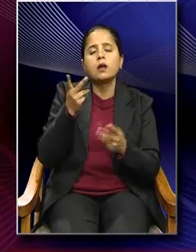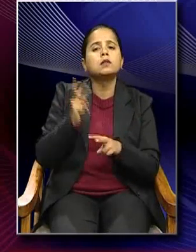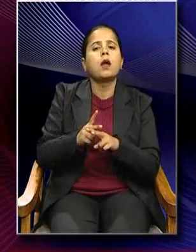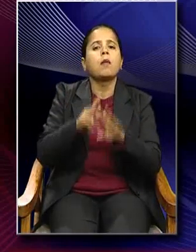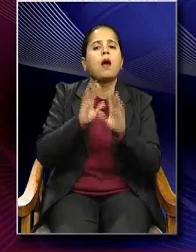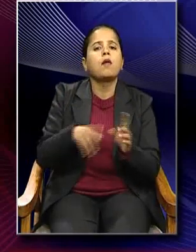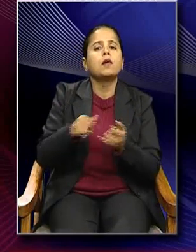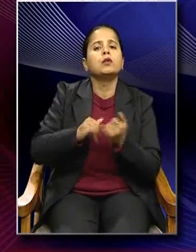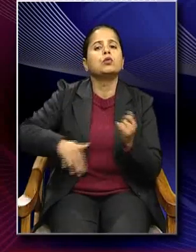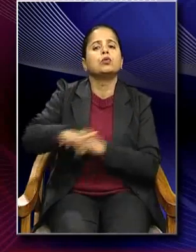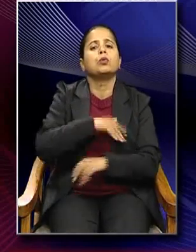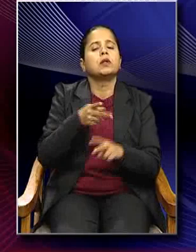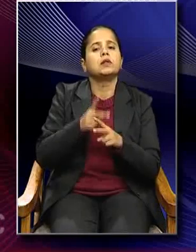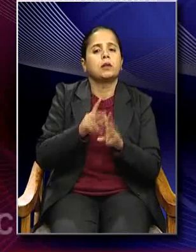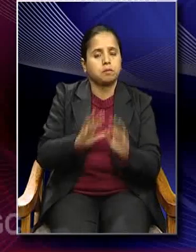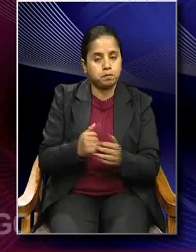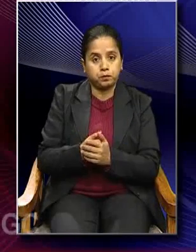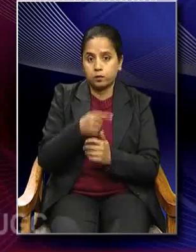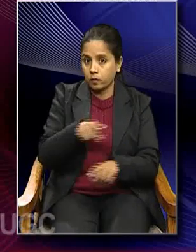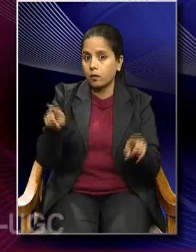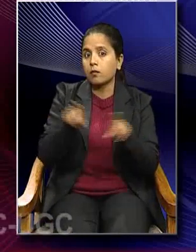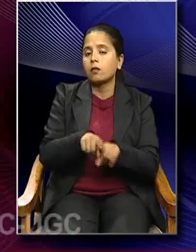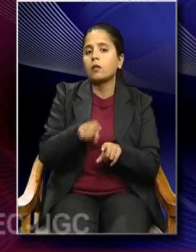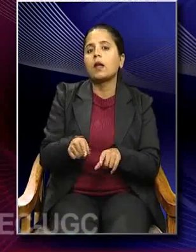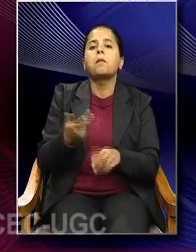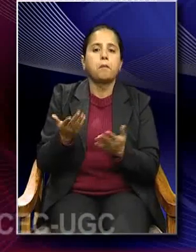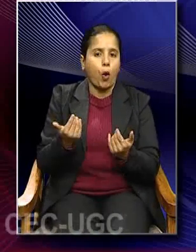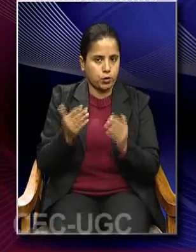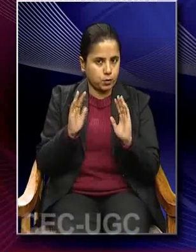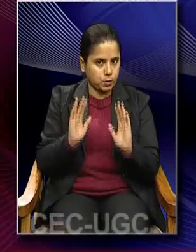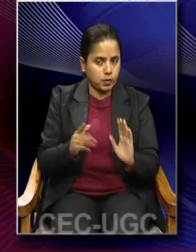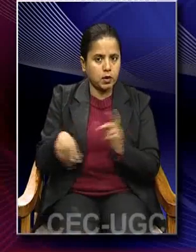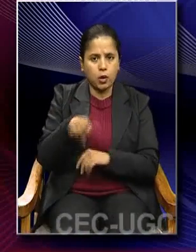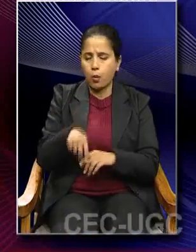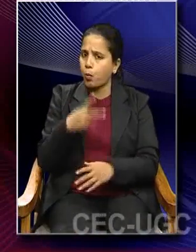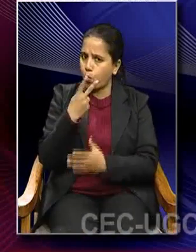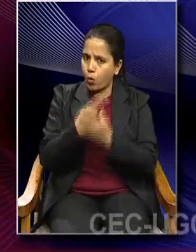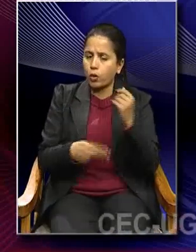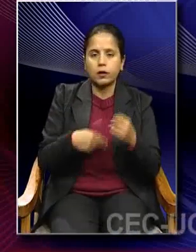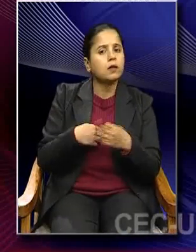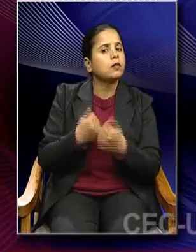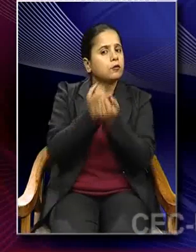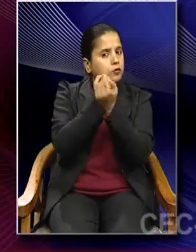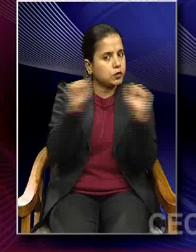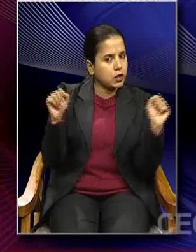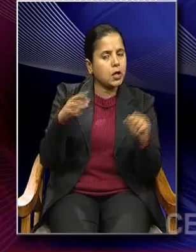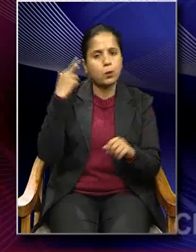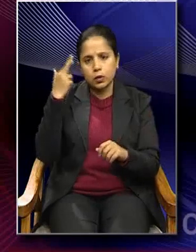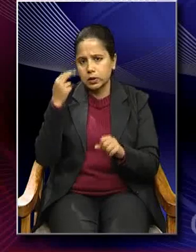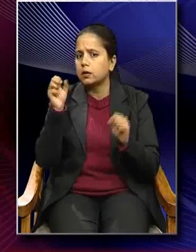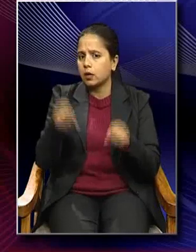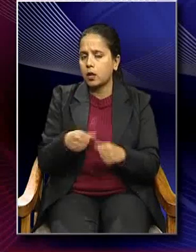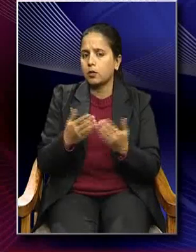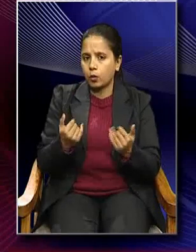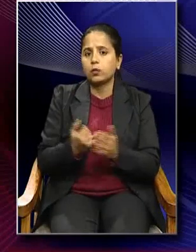existing in society. And that would be possible with both freedom and reason.